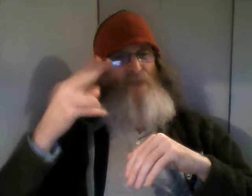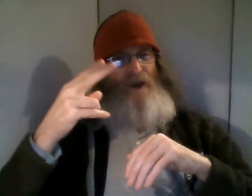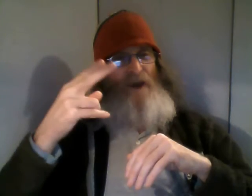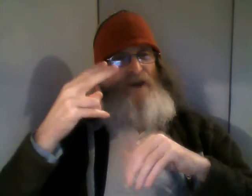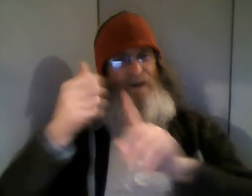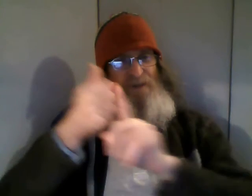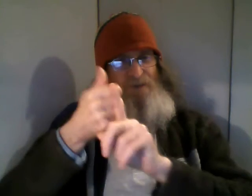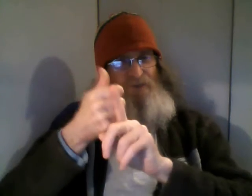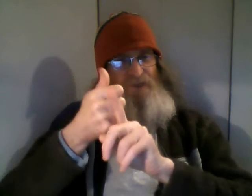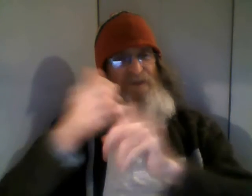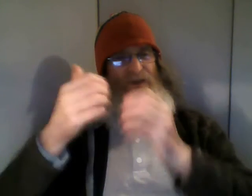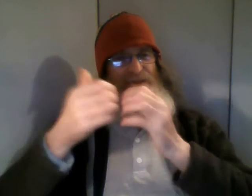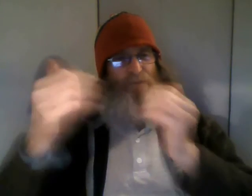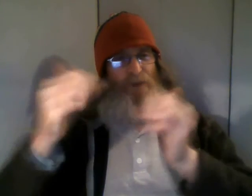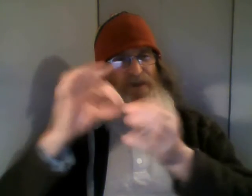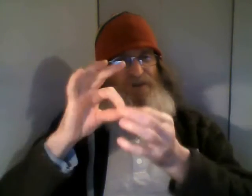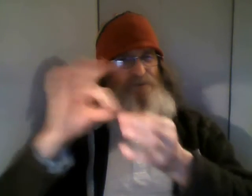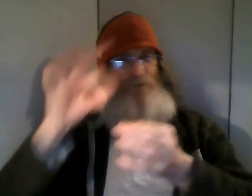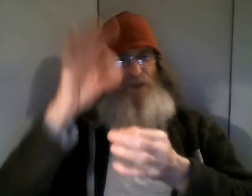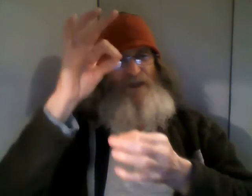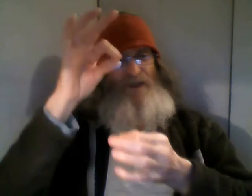probably can't make it.